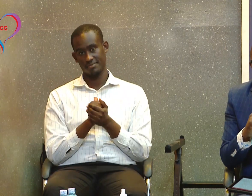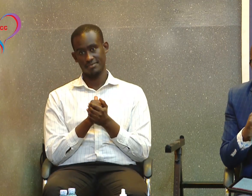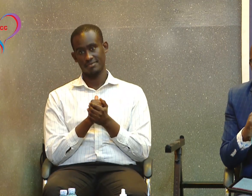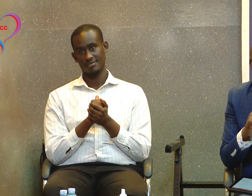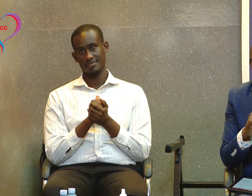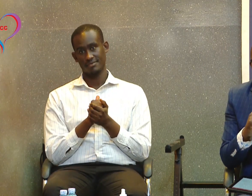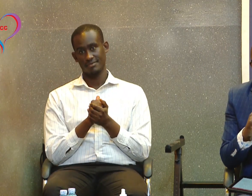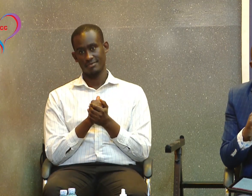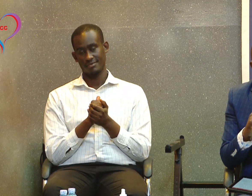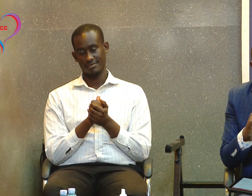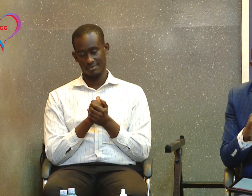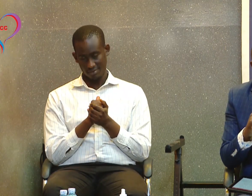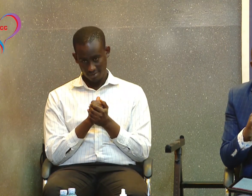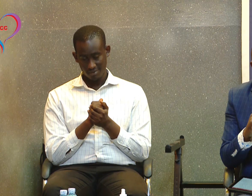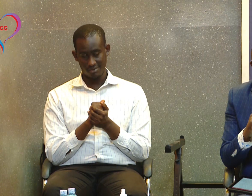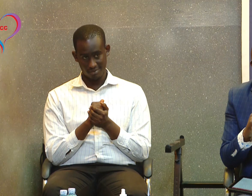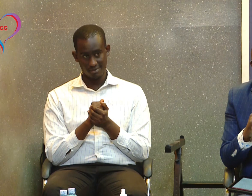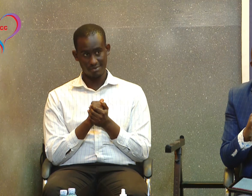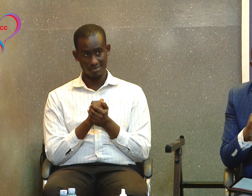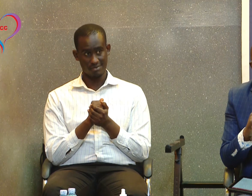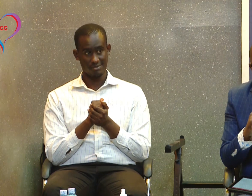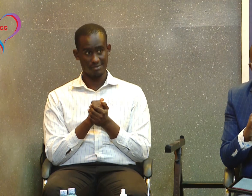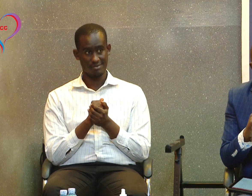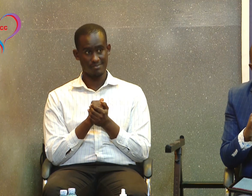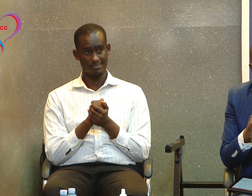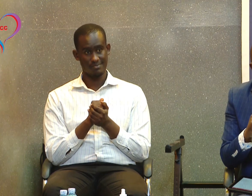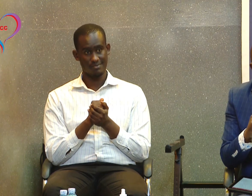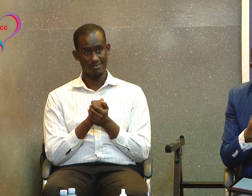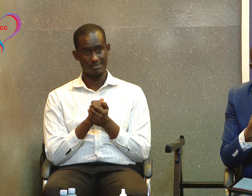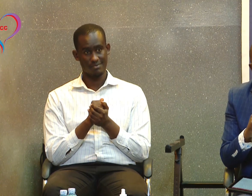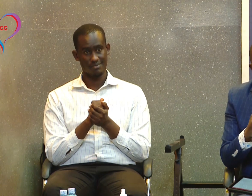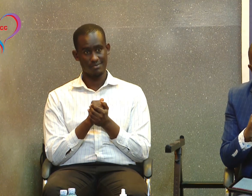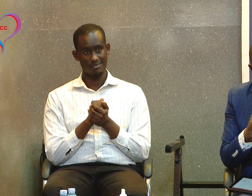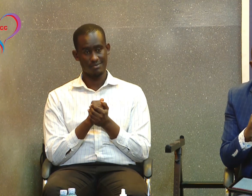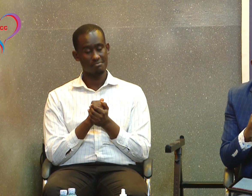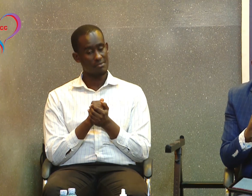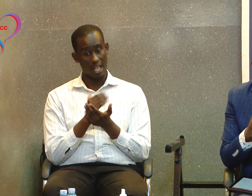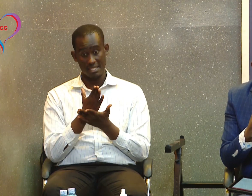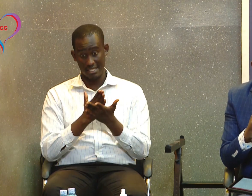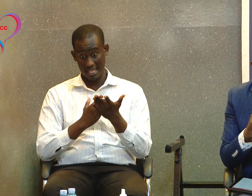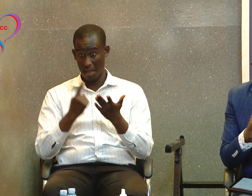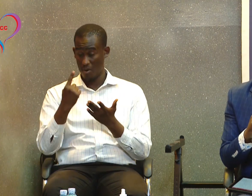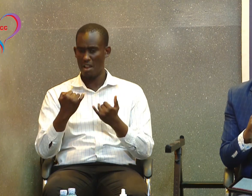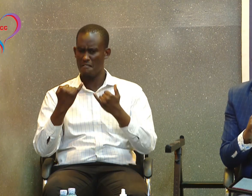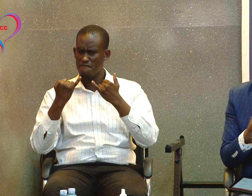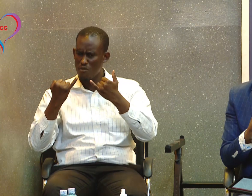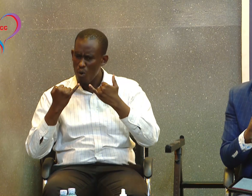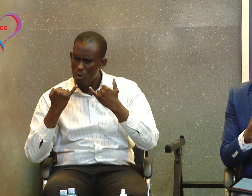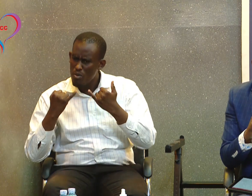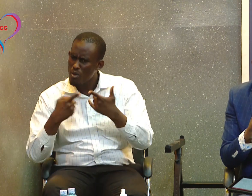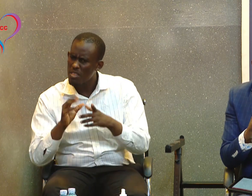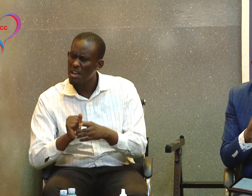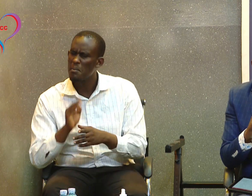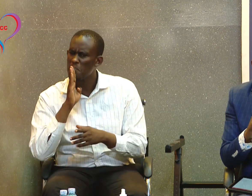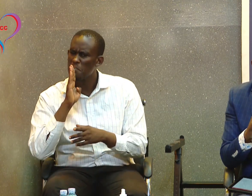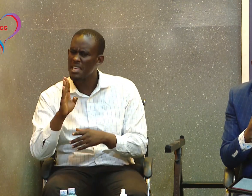When someone tells you, I've been in church for 15 years and they it's as if they have never moved one step. There is a problem. Omuntu bwakugamba